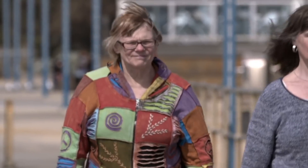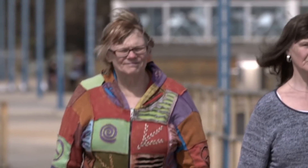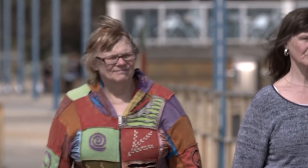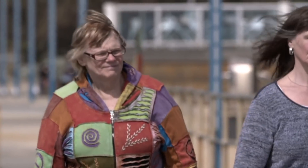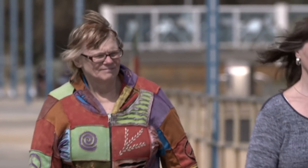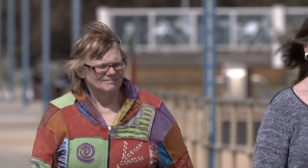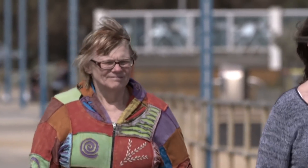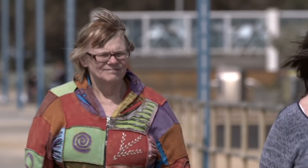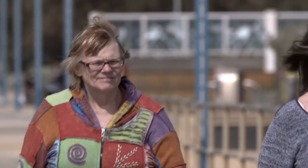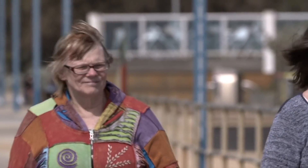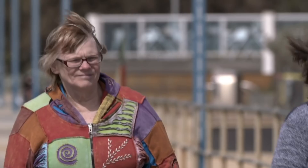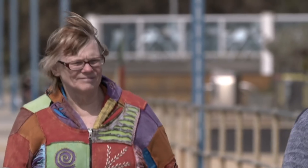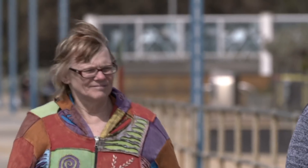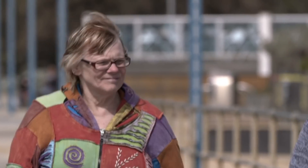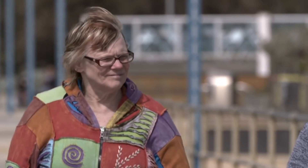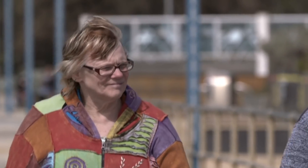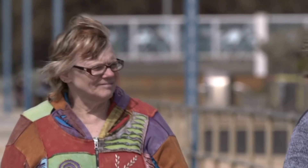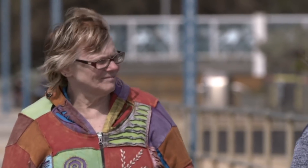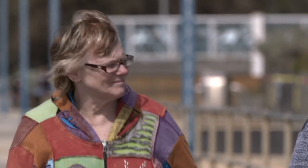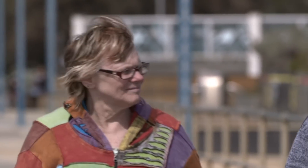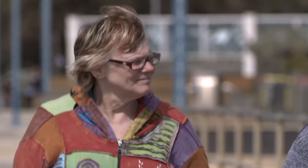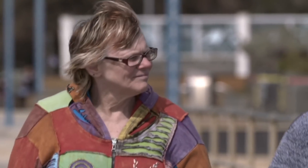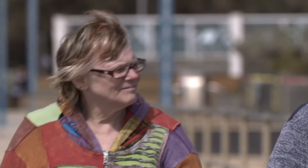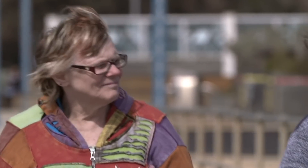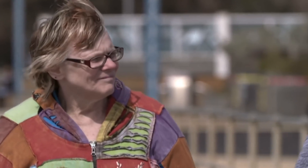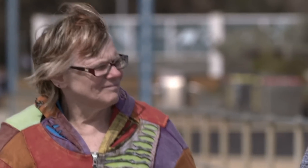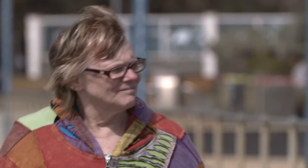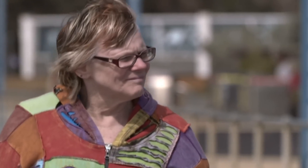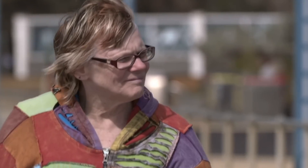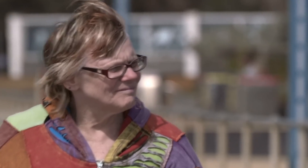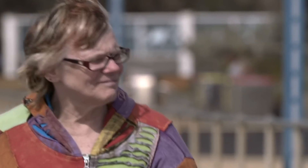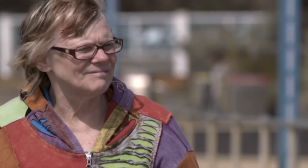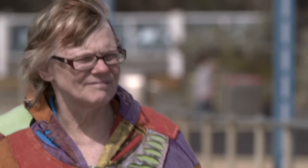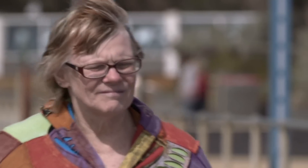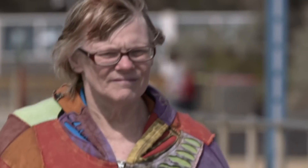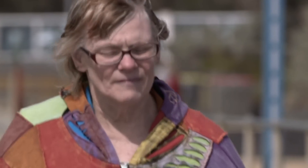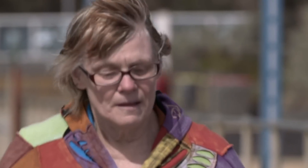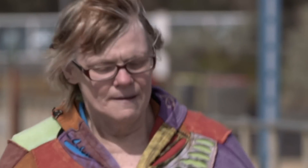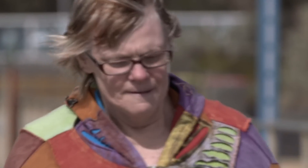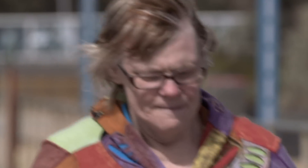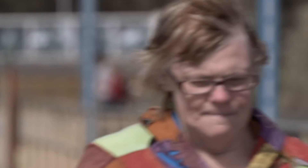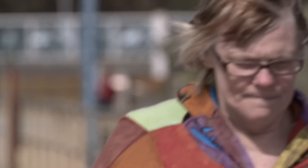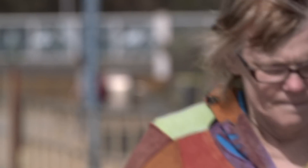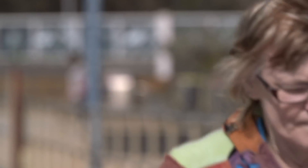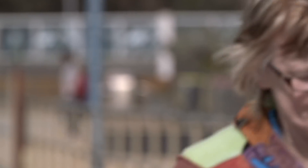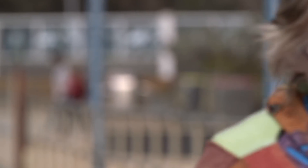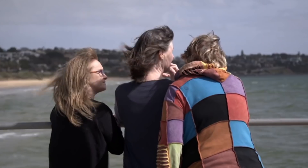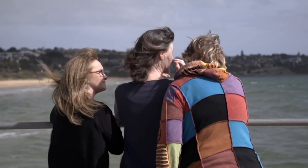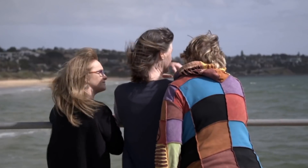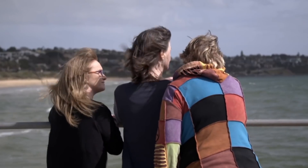Carla is a good friend of mine, and I've known her for many years. You know, she is deaf, but at the same time, we both enjoy